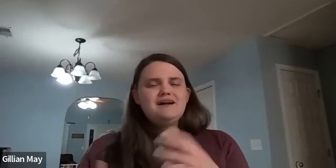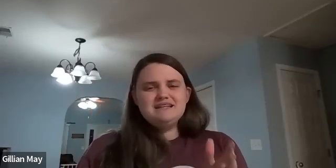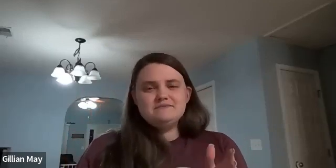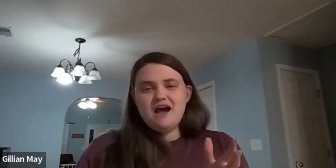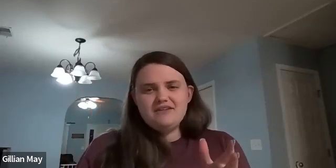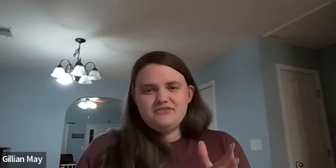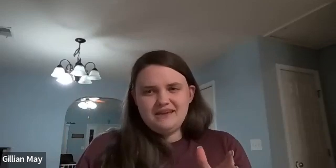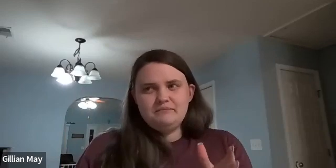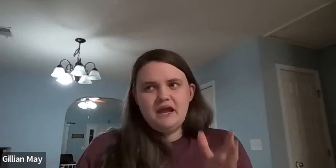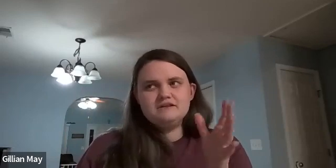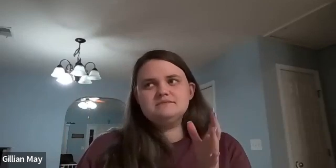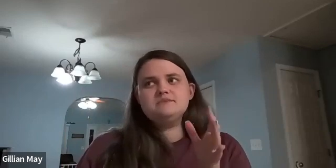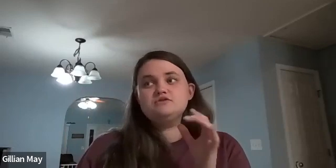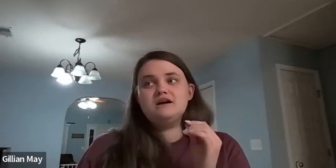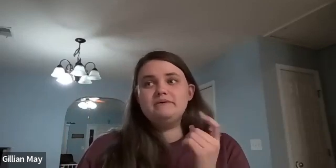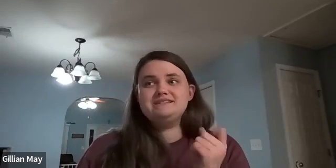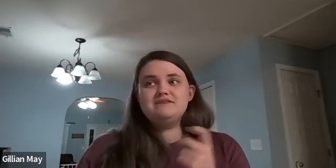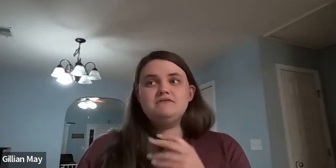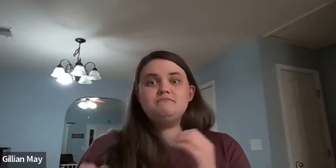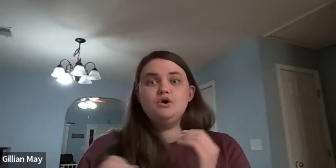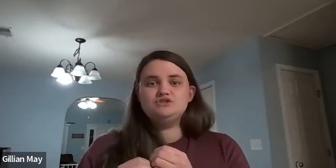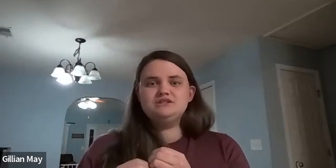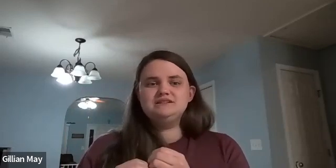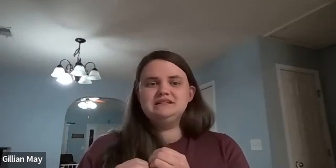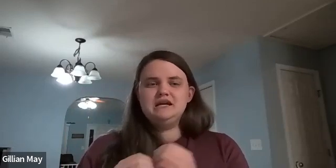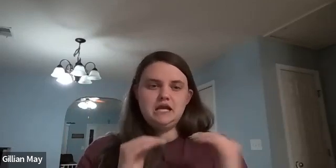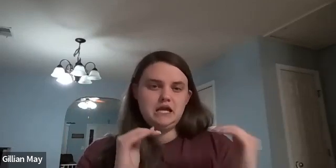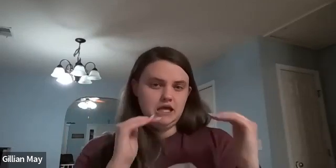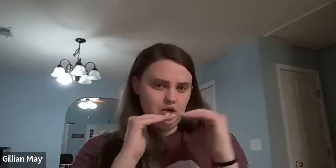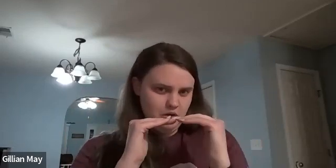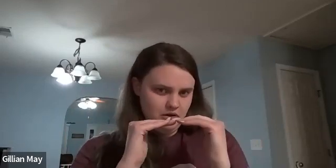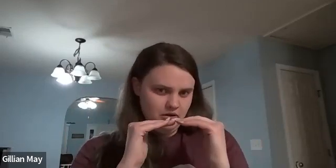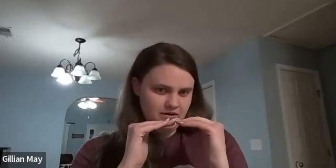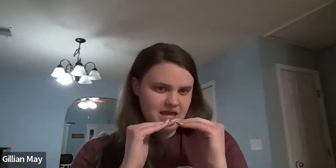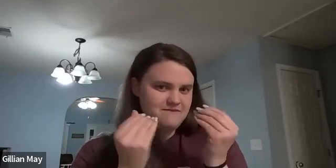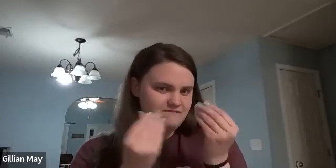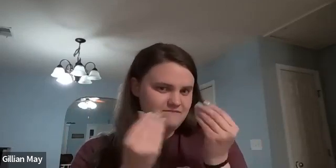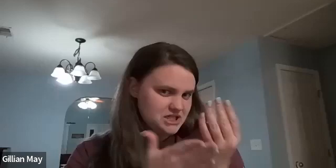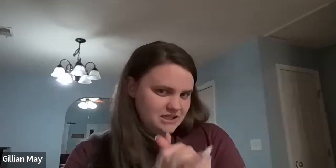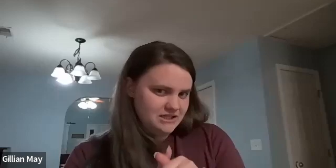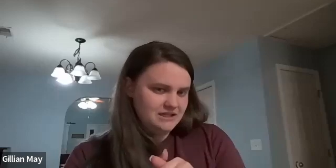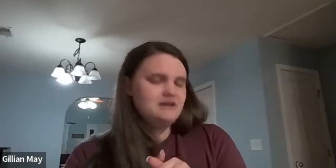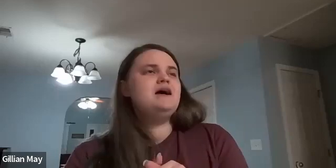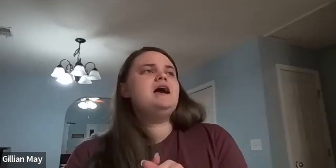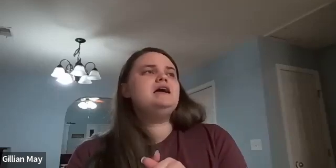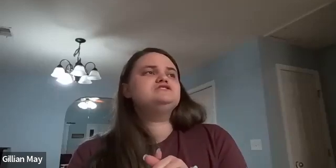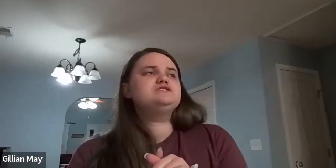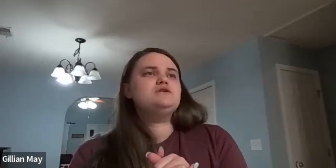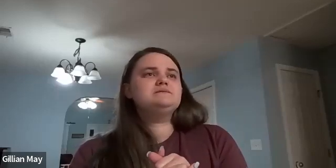of times, I think parents sometimes are not always given the most equal information. And so sometimes